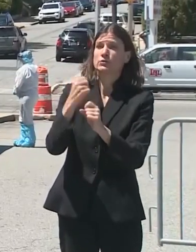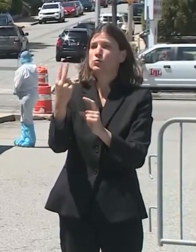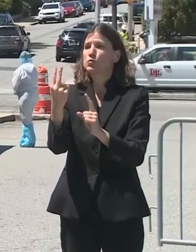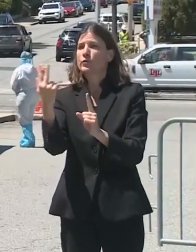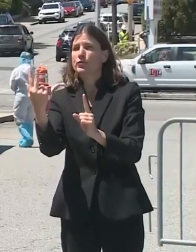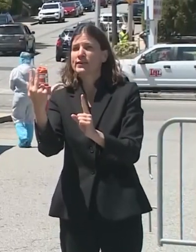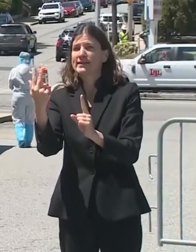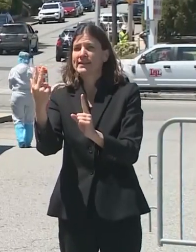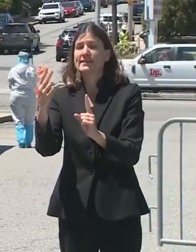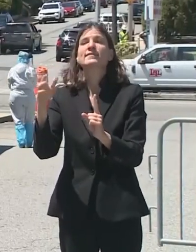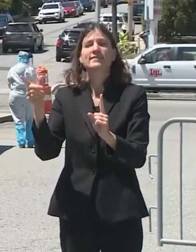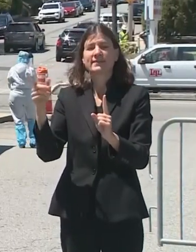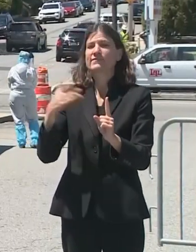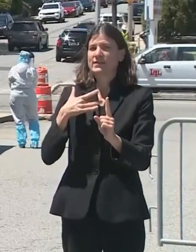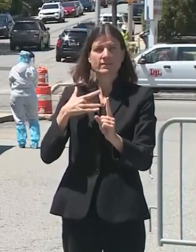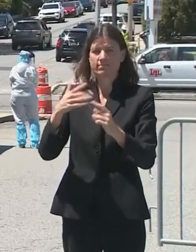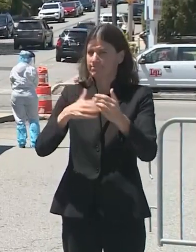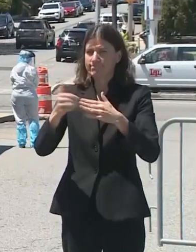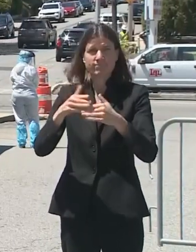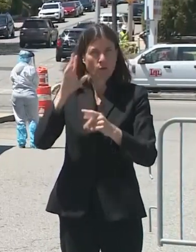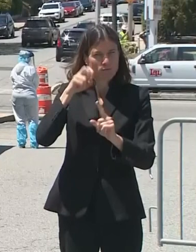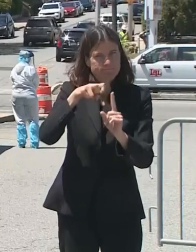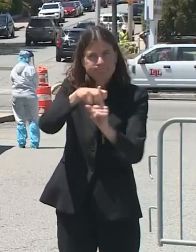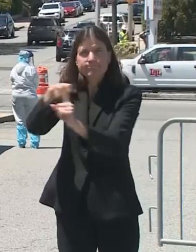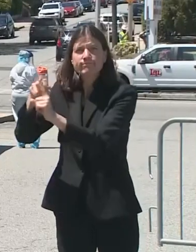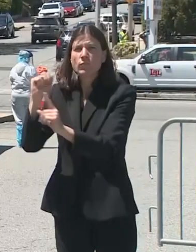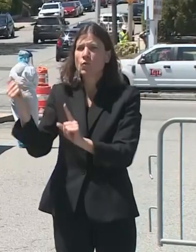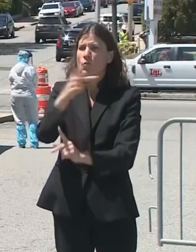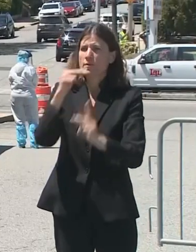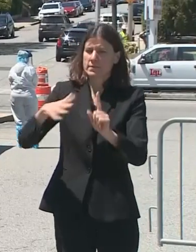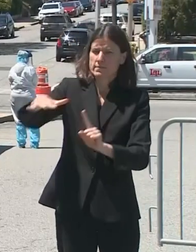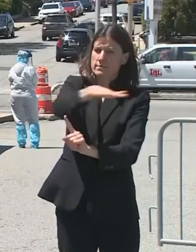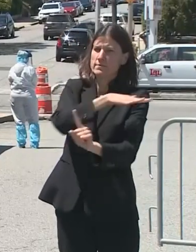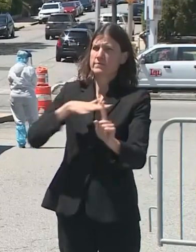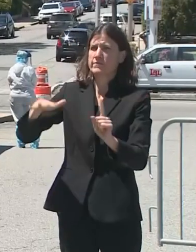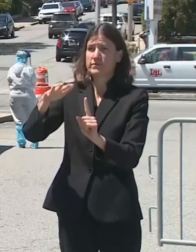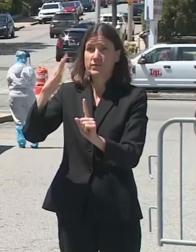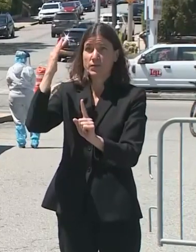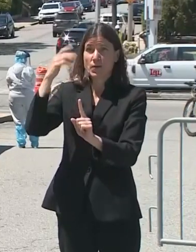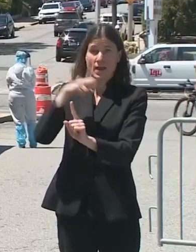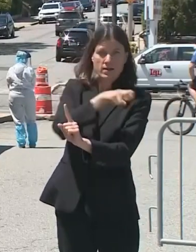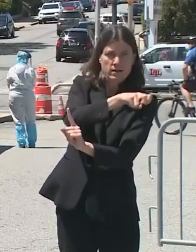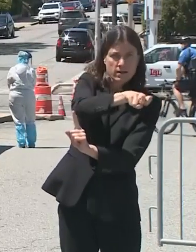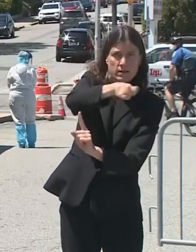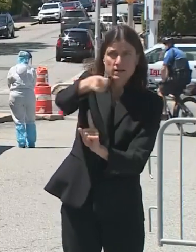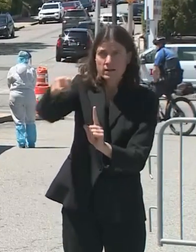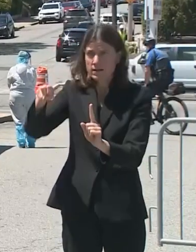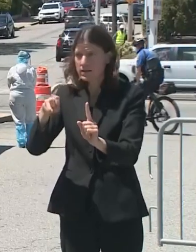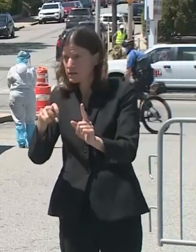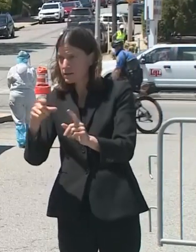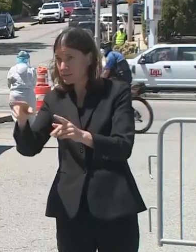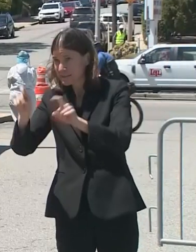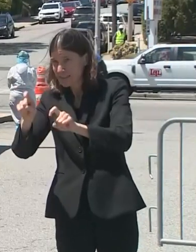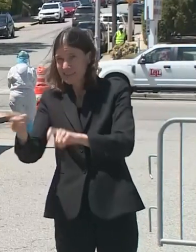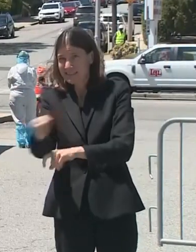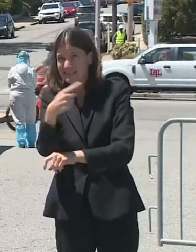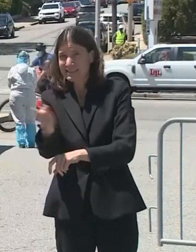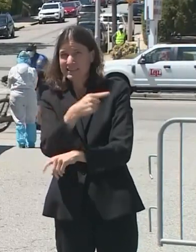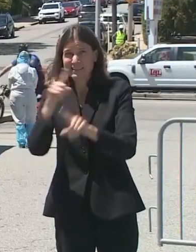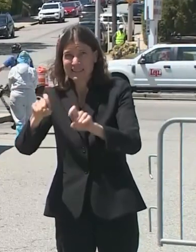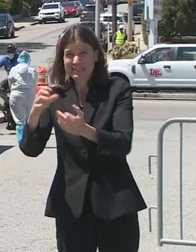your friends and your family and your neighbors and others you've come in contact with. Those phone calls will come from an 833